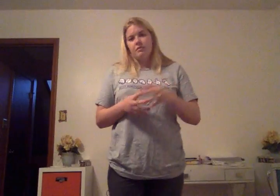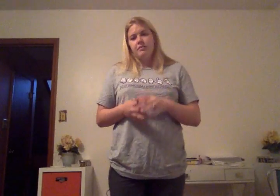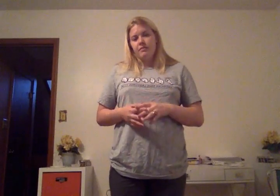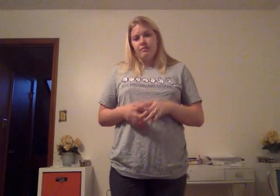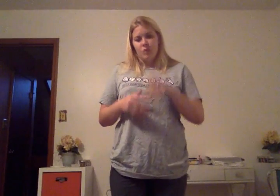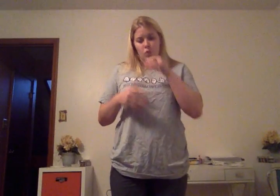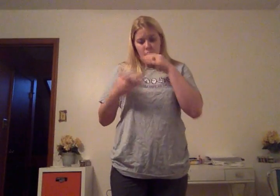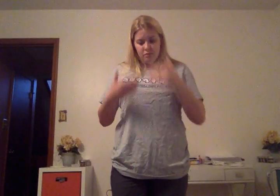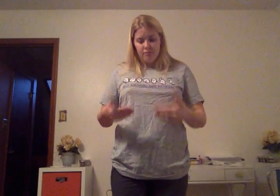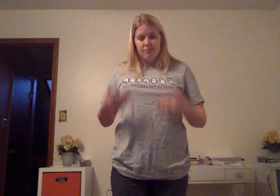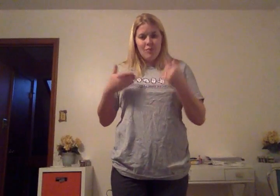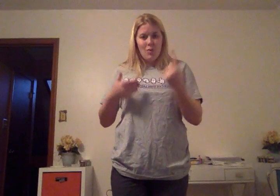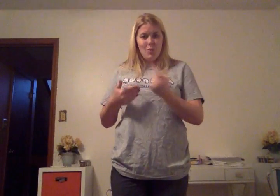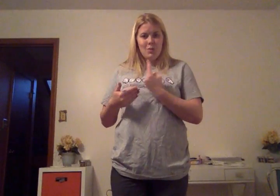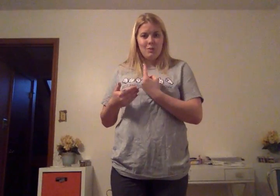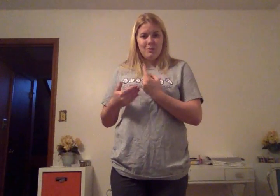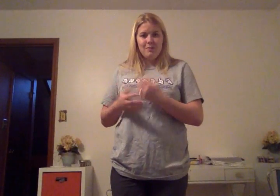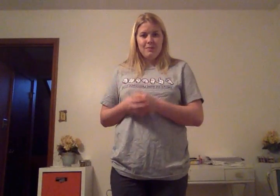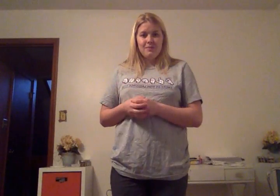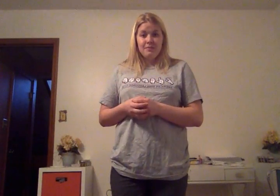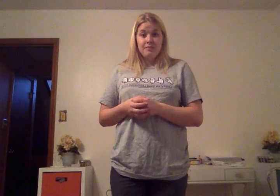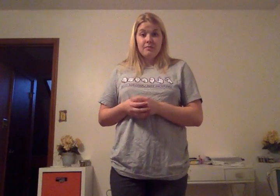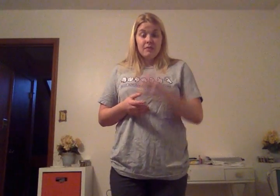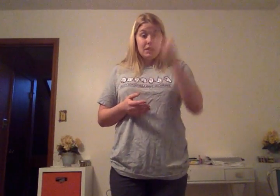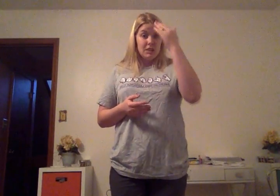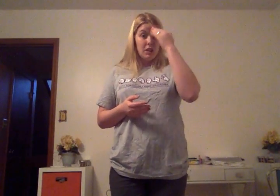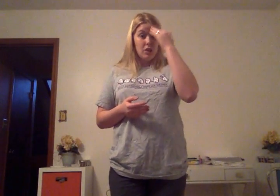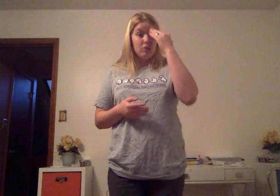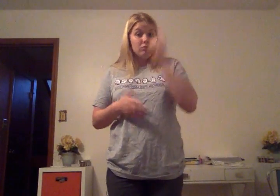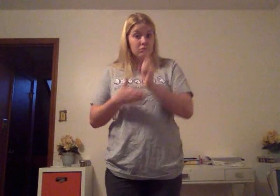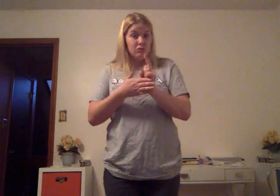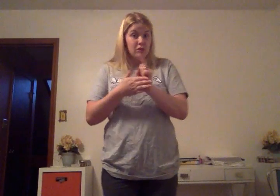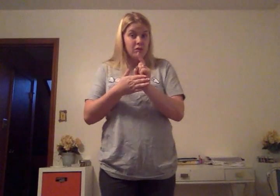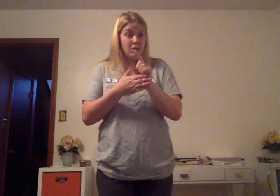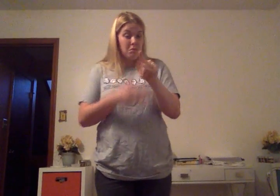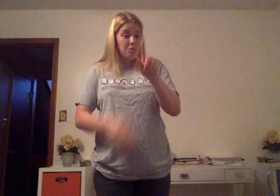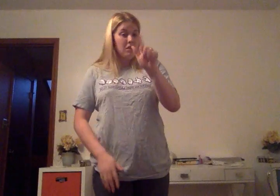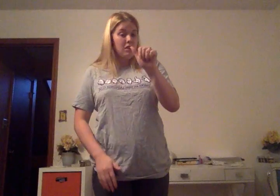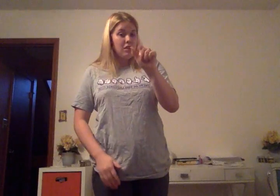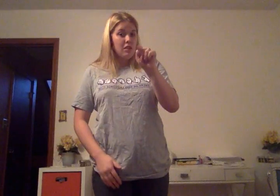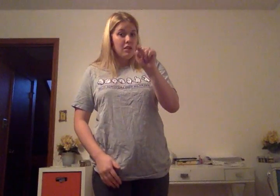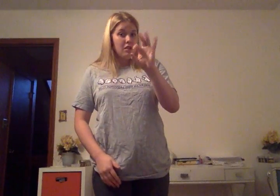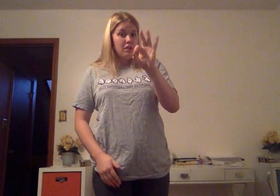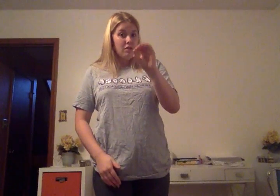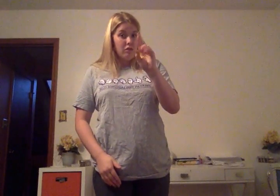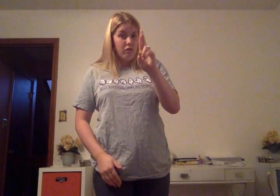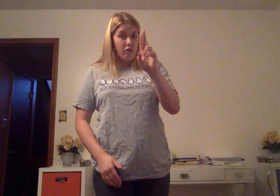am. And I am very aware I have a platform. I've always tried my hardest to use that for